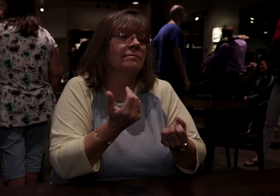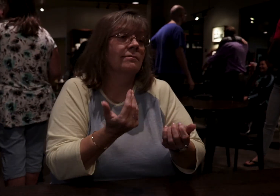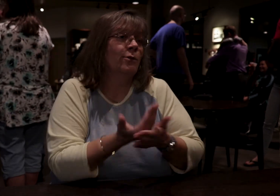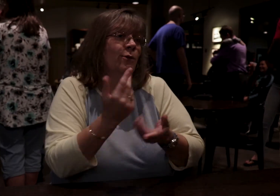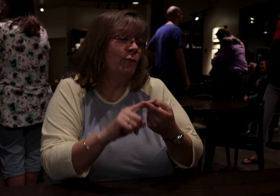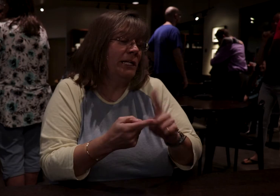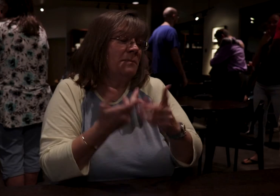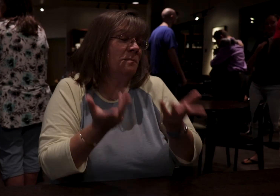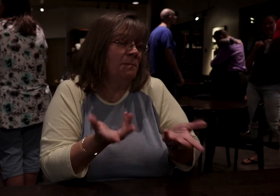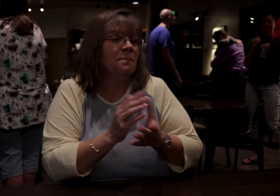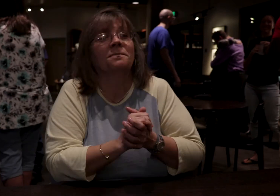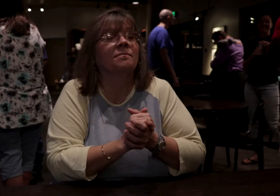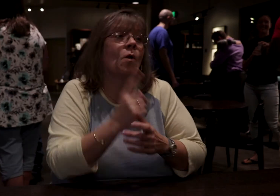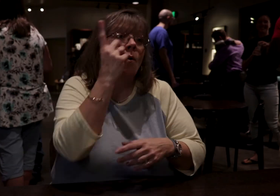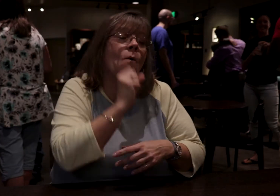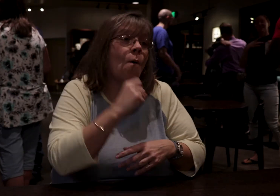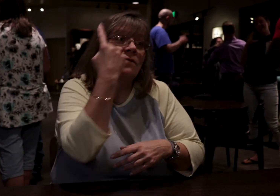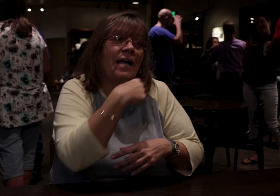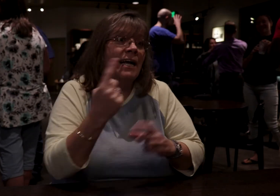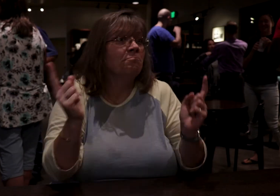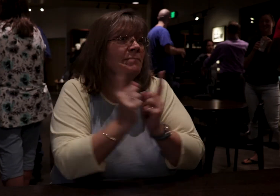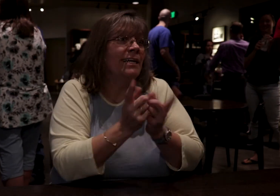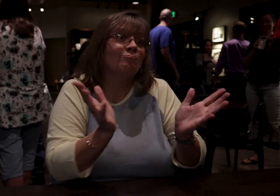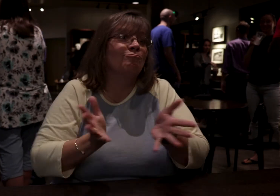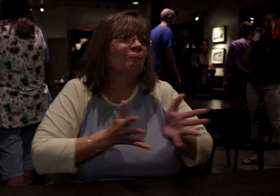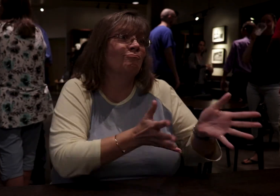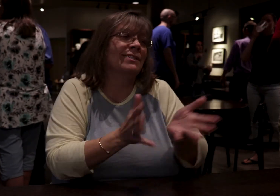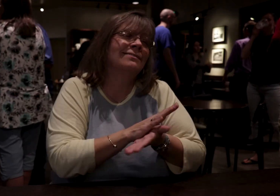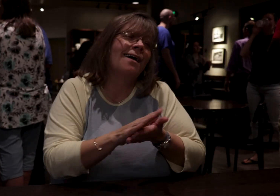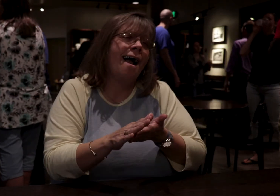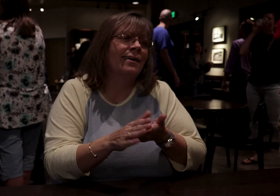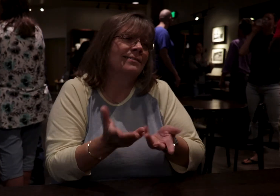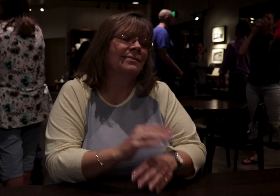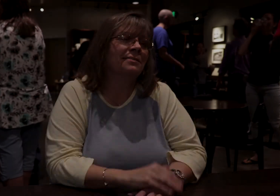Yeah, you make new friends too. You also get to see old faces and chat. It's nice.